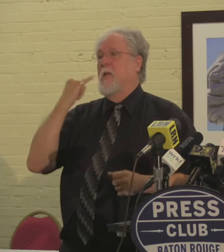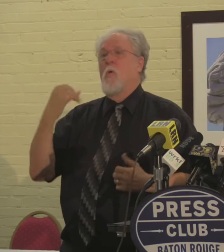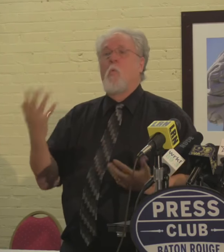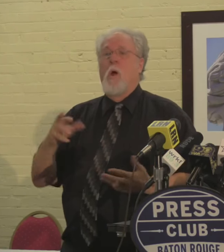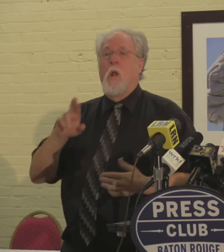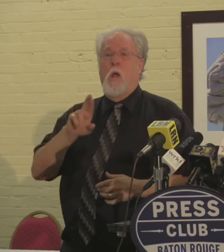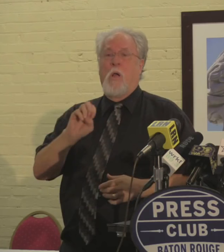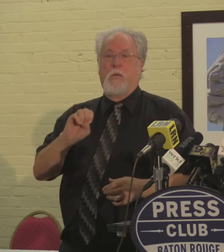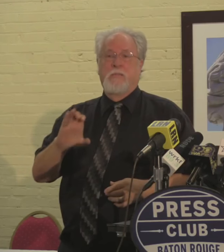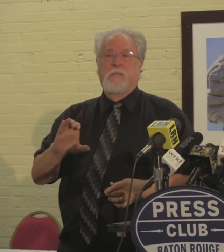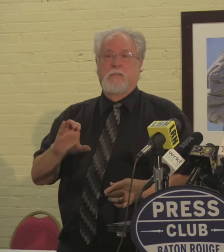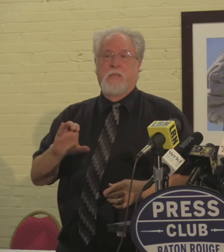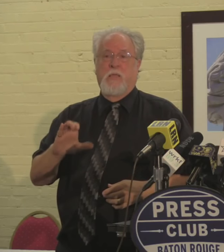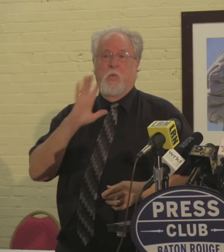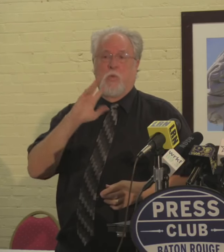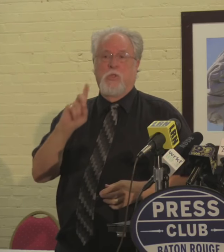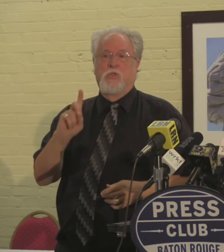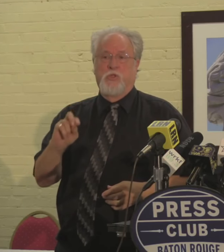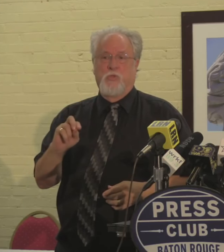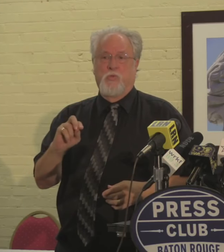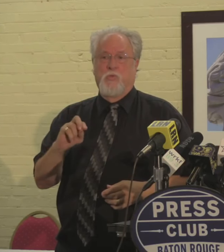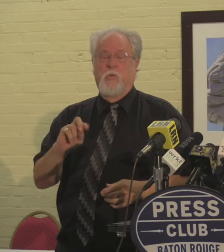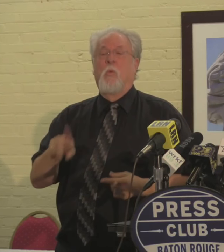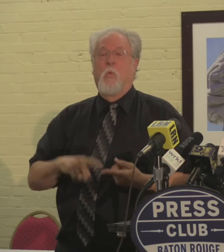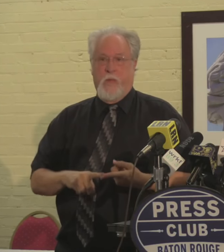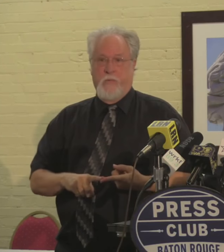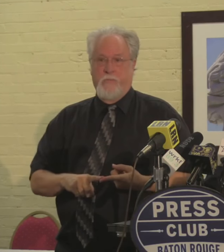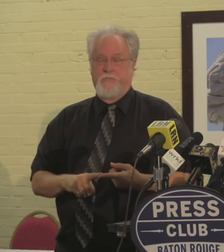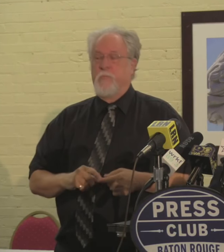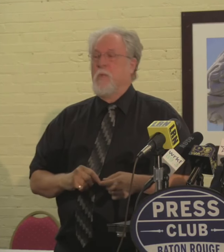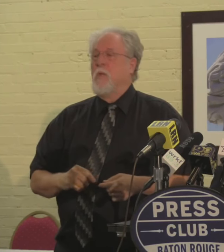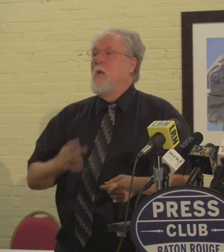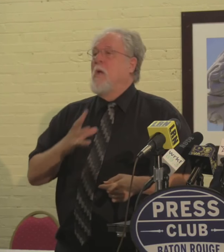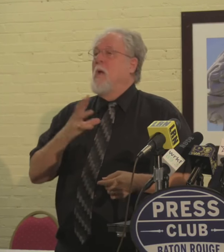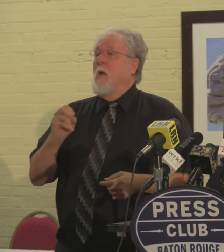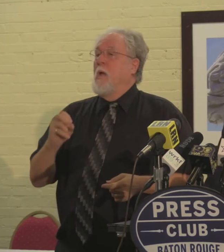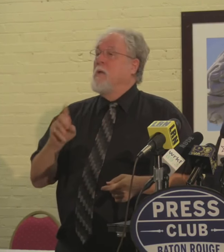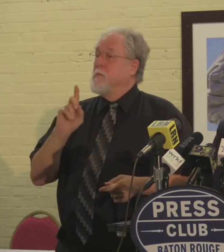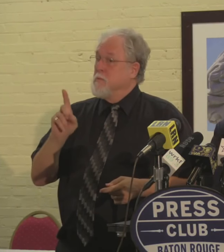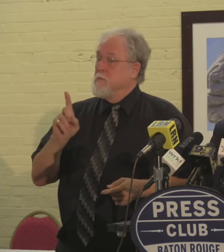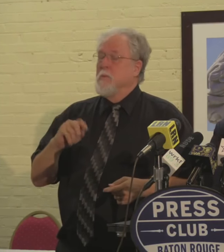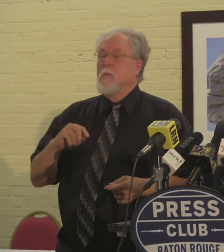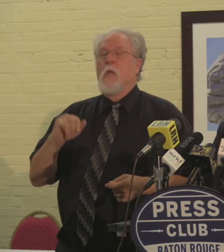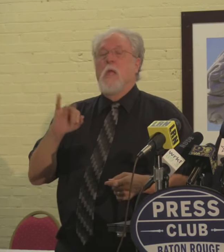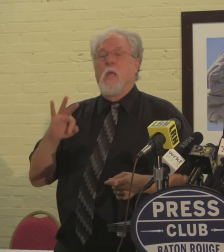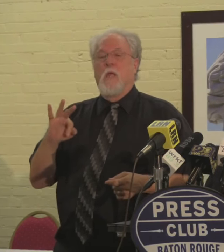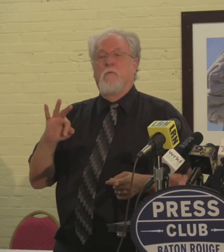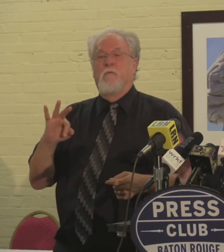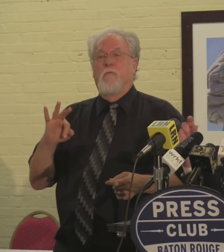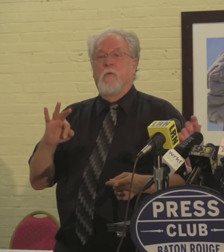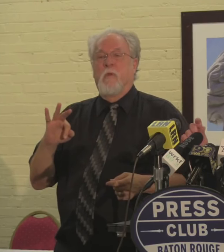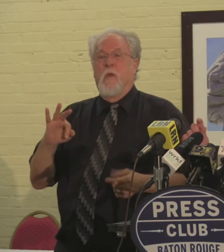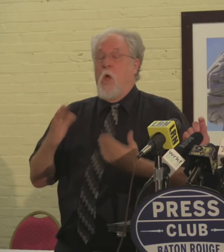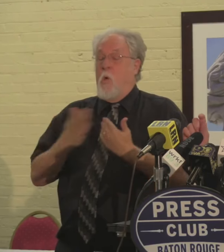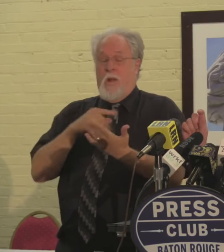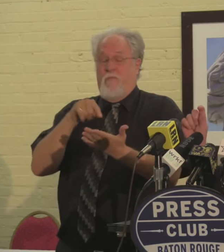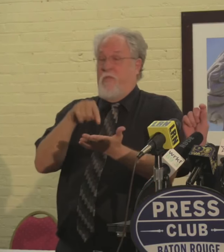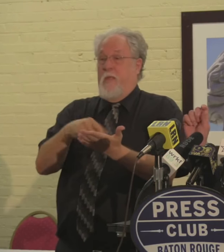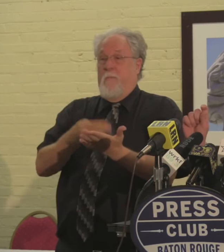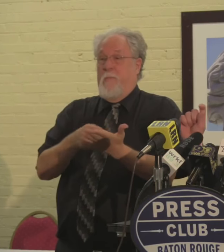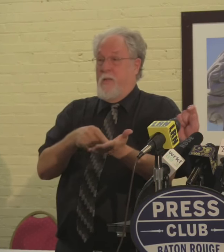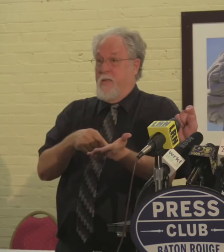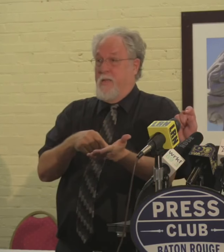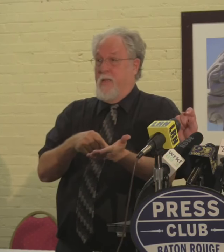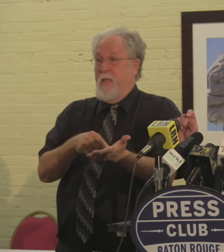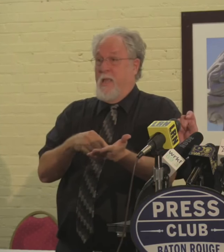the REC will do and when. And by the way, if whatever that amount is, if there's going